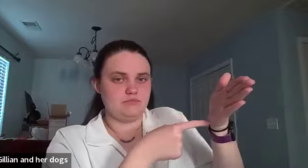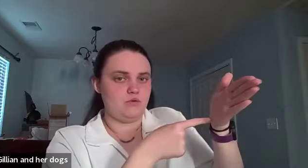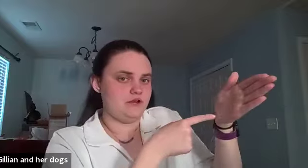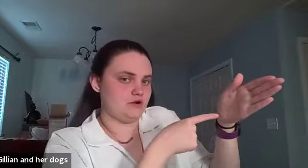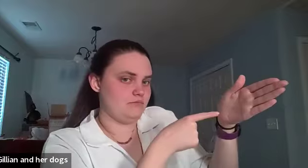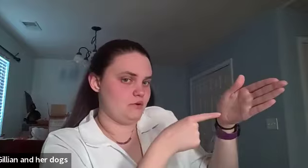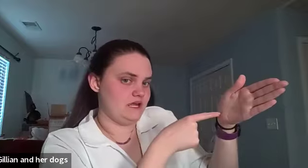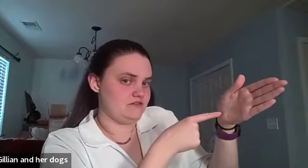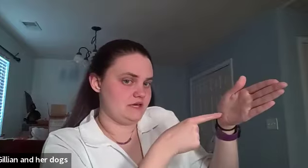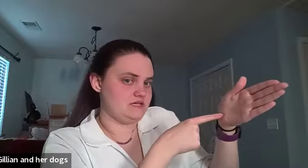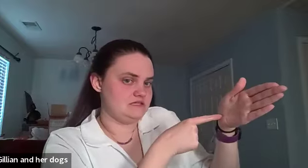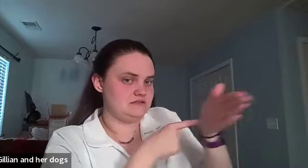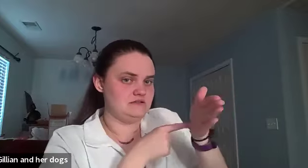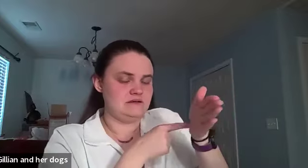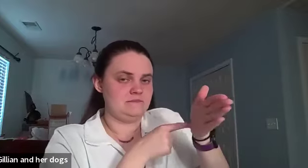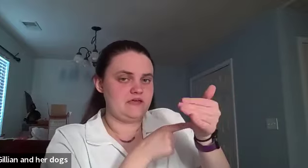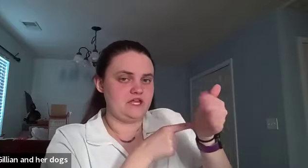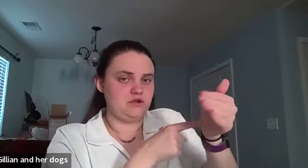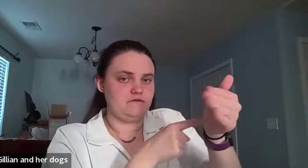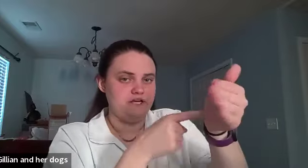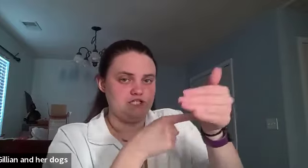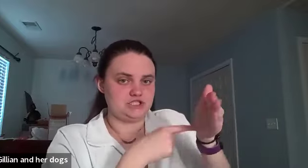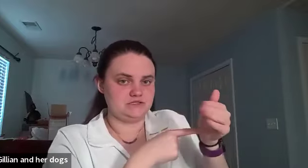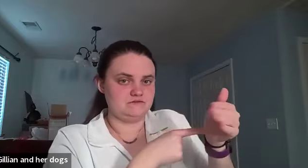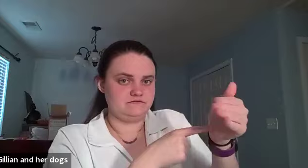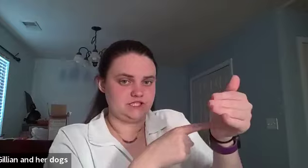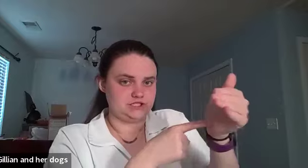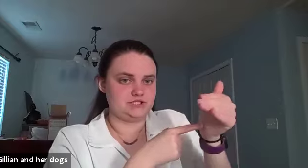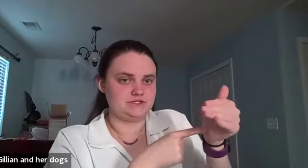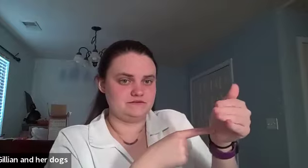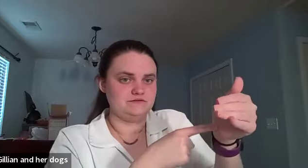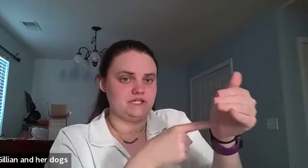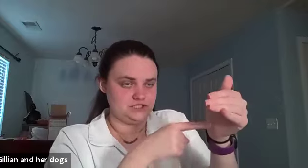is a pointer pointing at the base, and then you go fish, fish, fish,